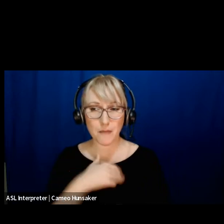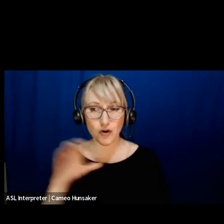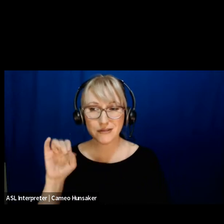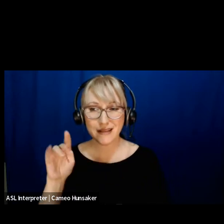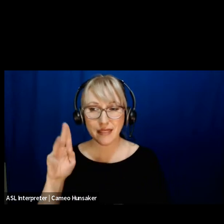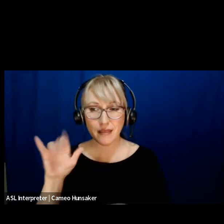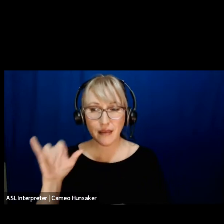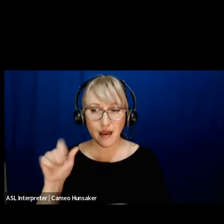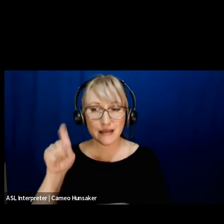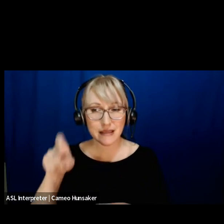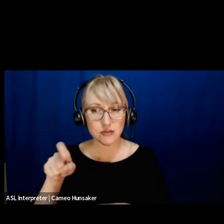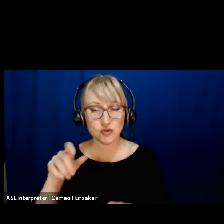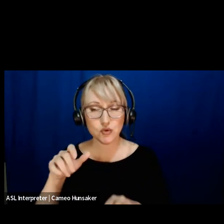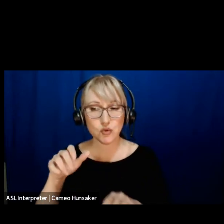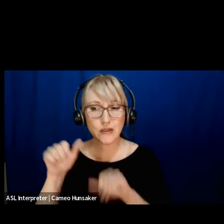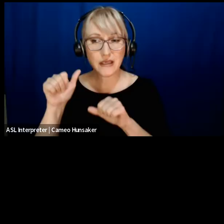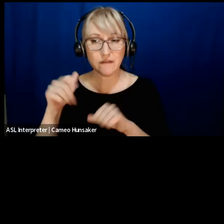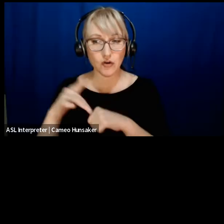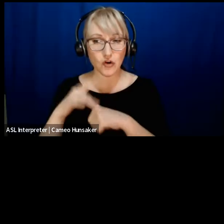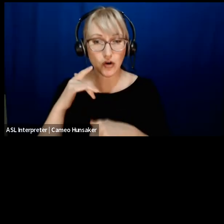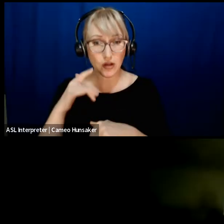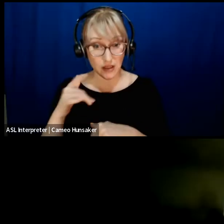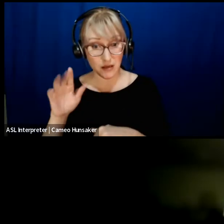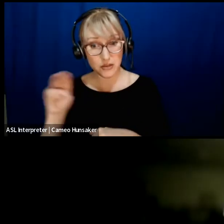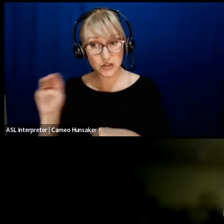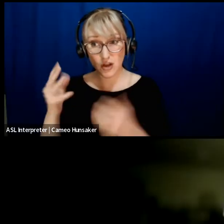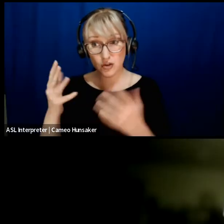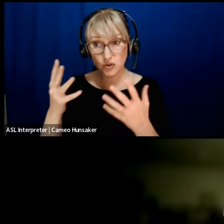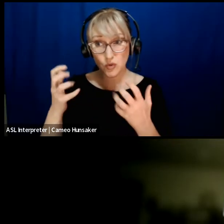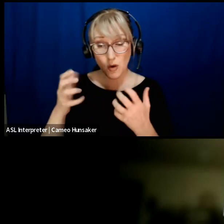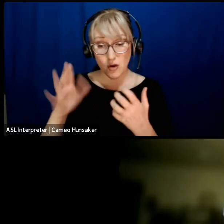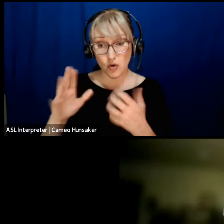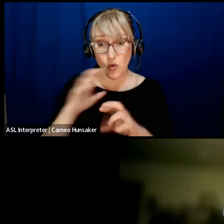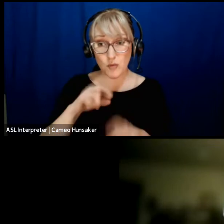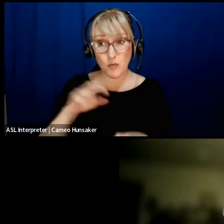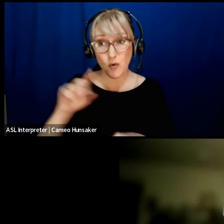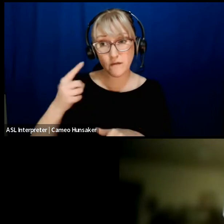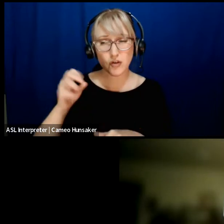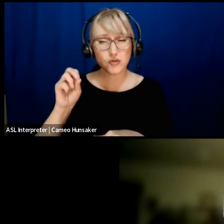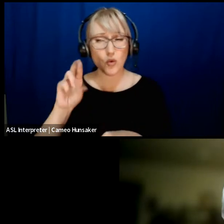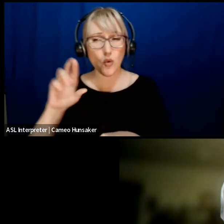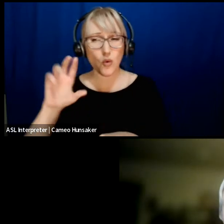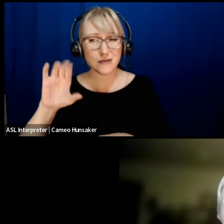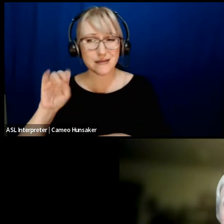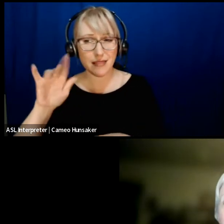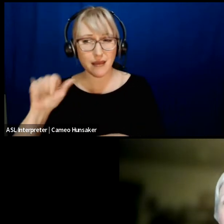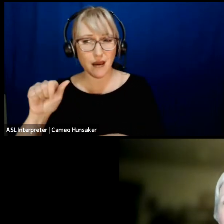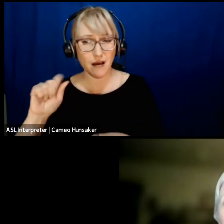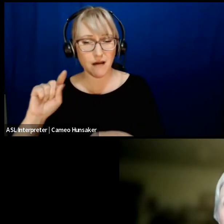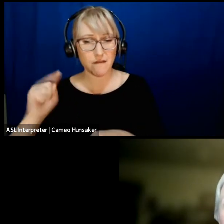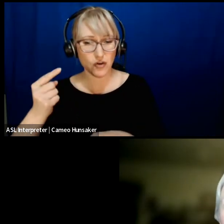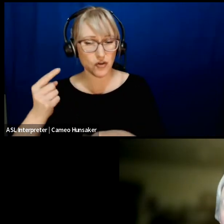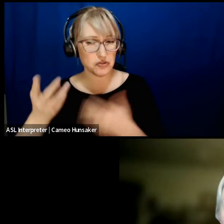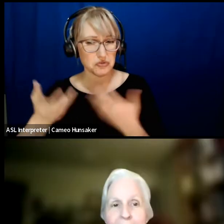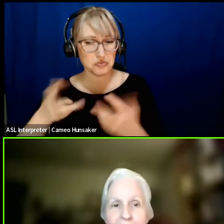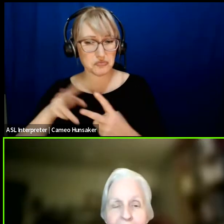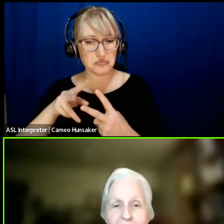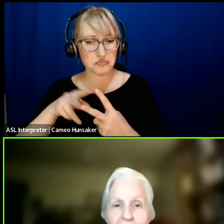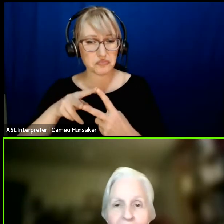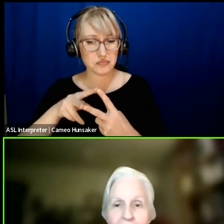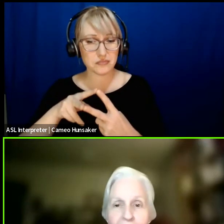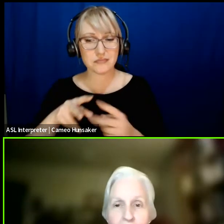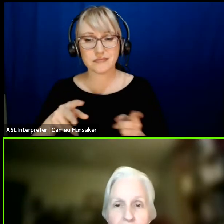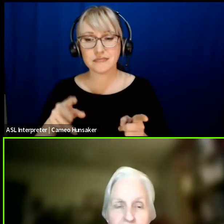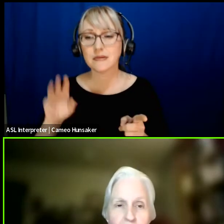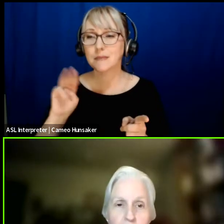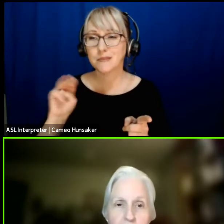like to give your report first, or should we have Cynthia go first? I know you have some things to cover. Yeah,